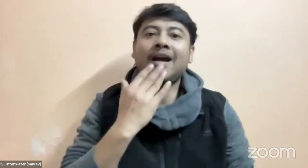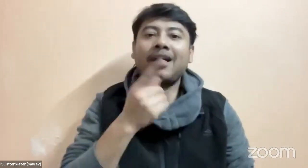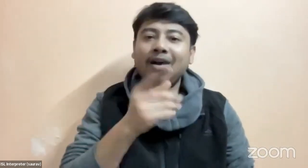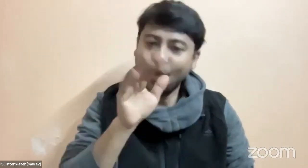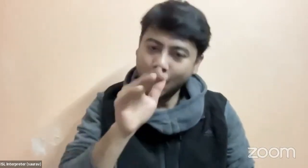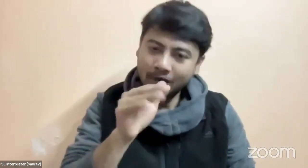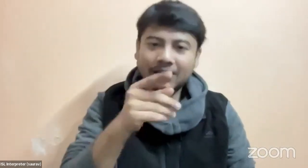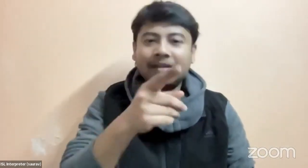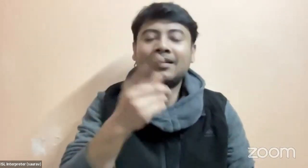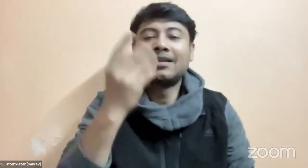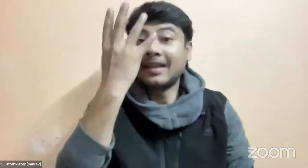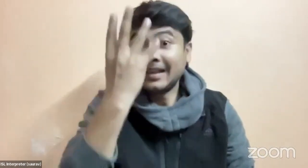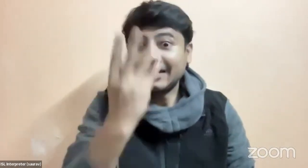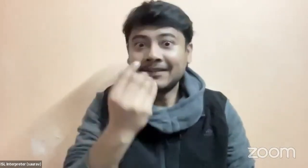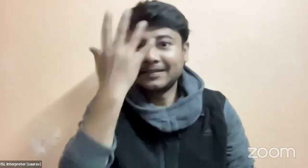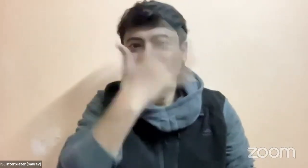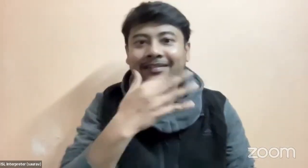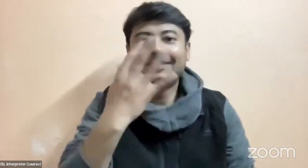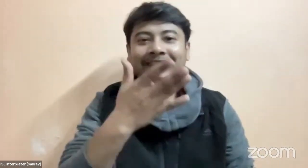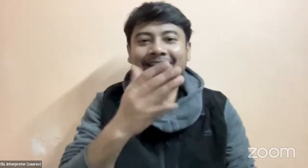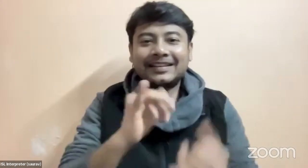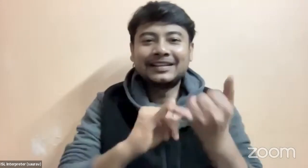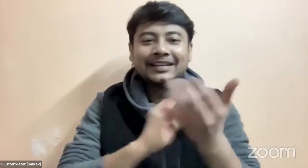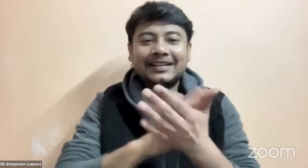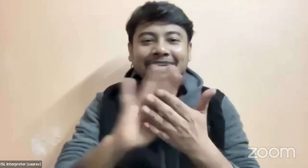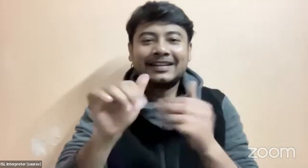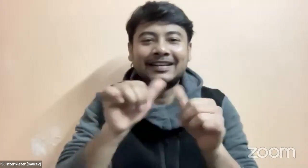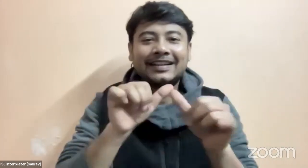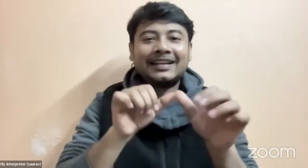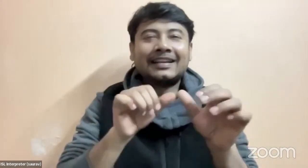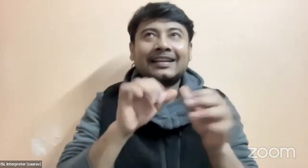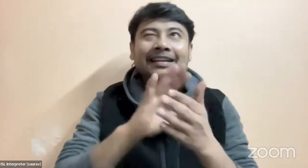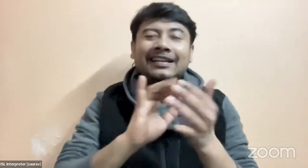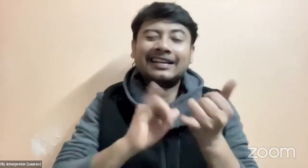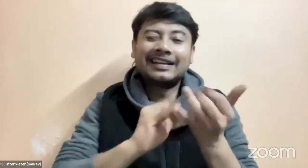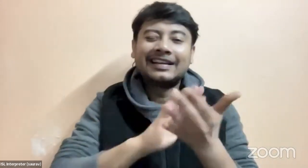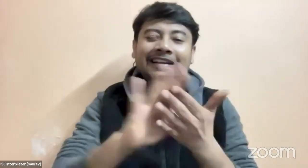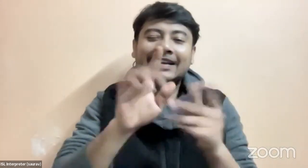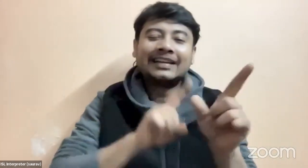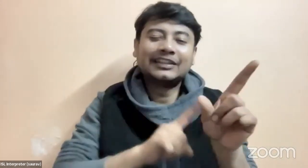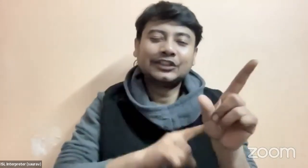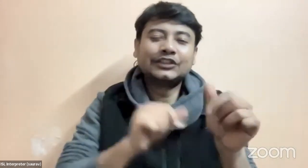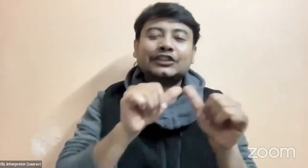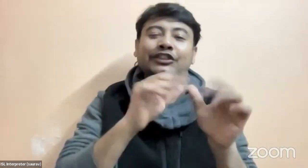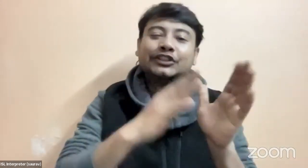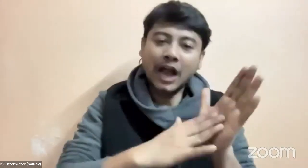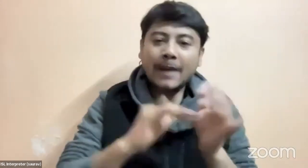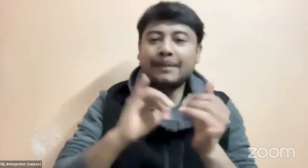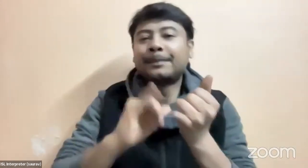And then Gauranga, he is golden color. That's why he is called as Gauranga.